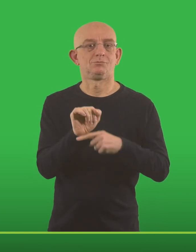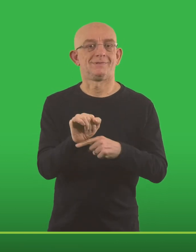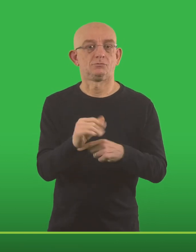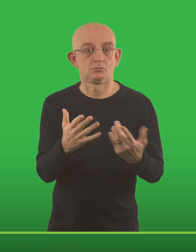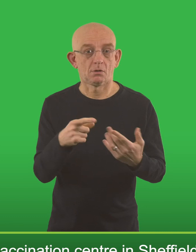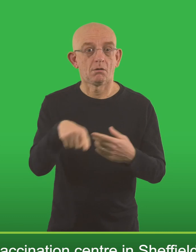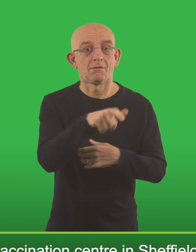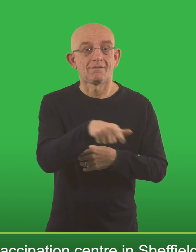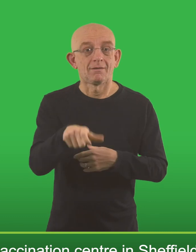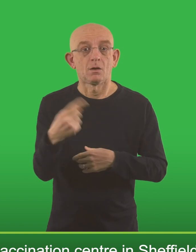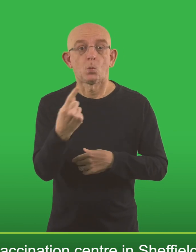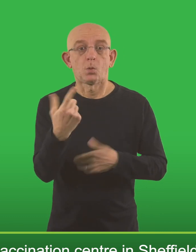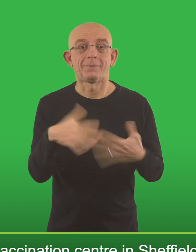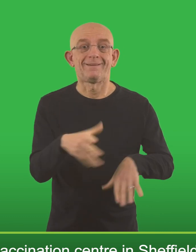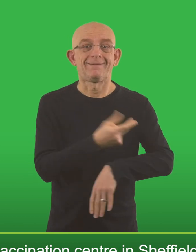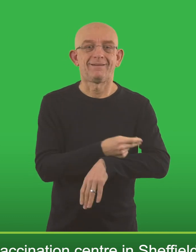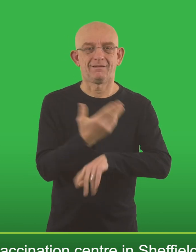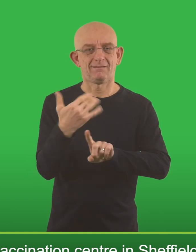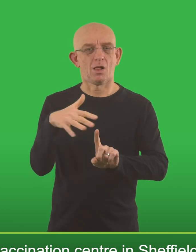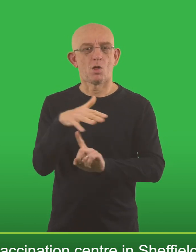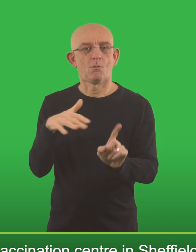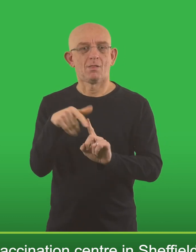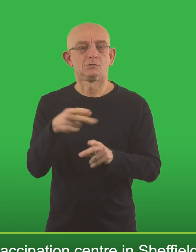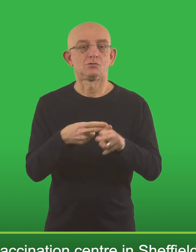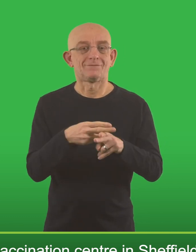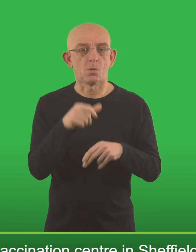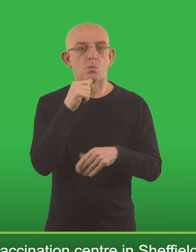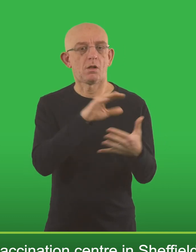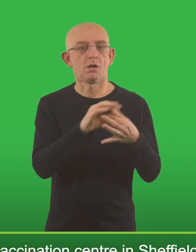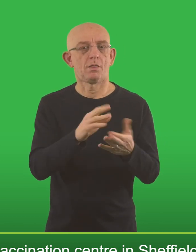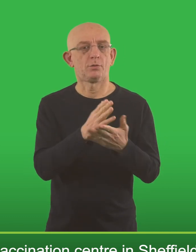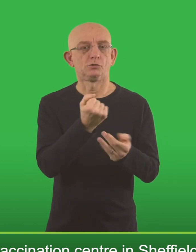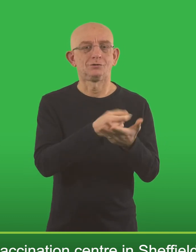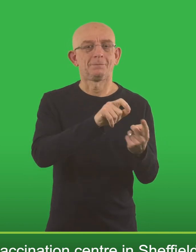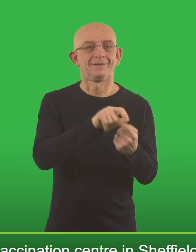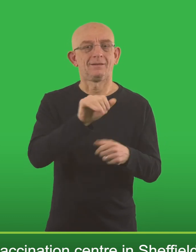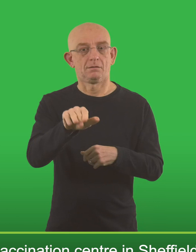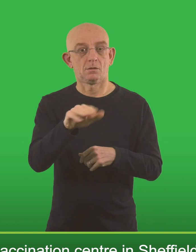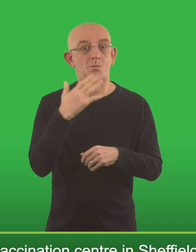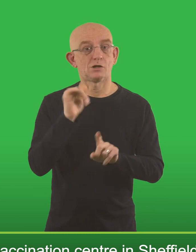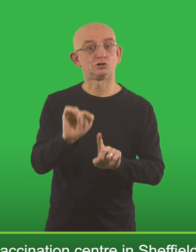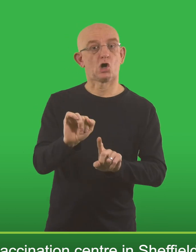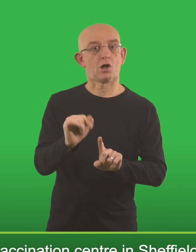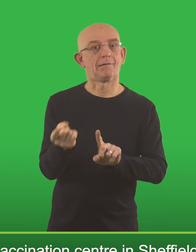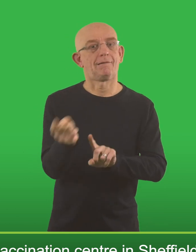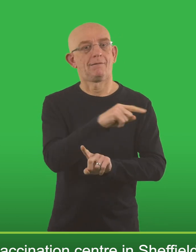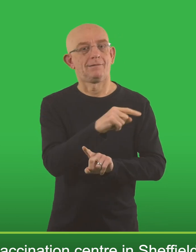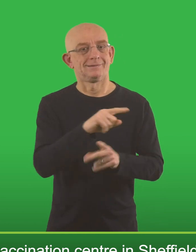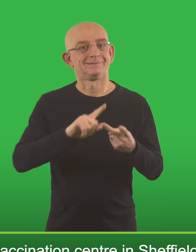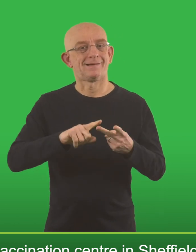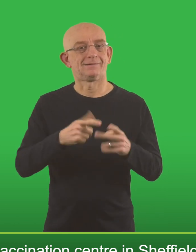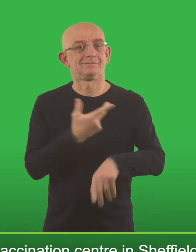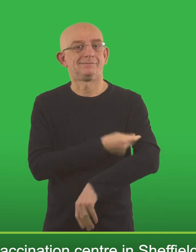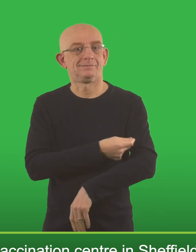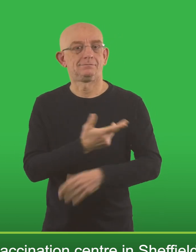protection. Patients who receive their vaccine at a local vaccination centre in Sheffield will be contacted by their GP to arrange